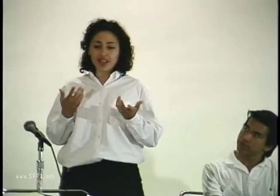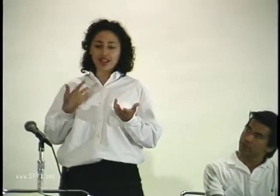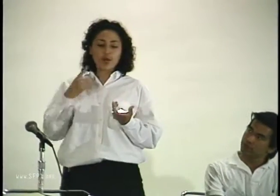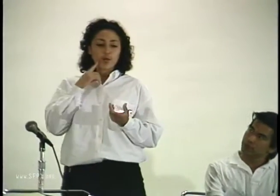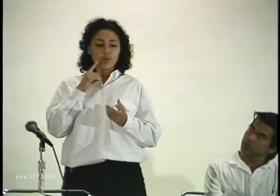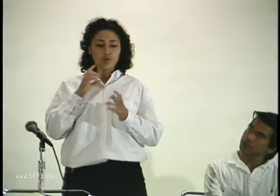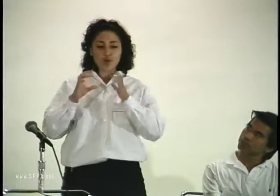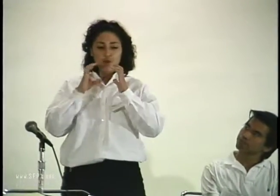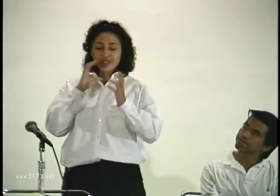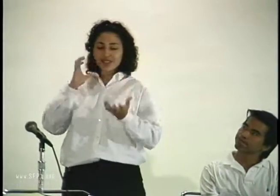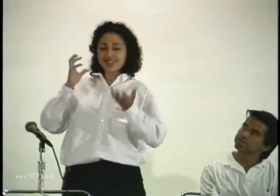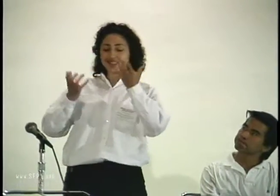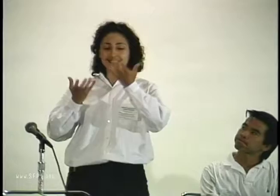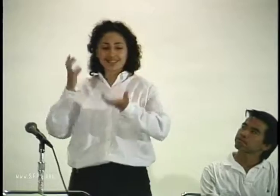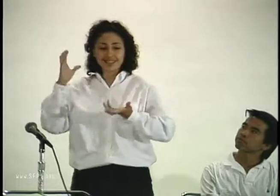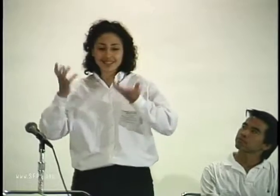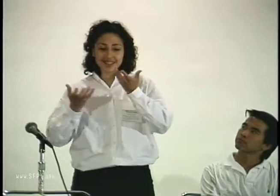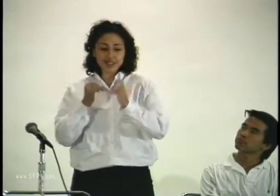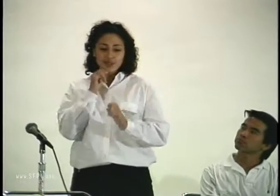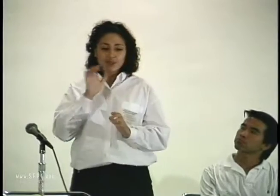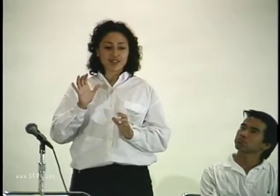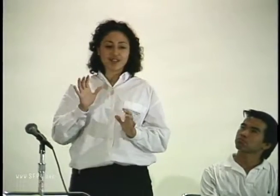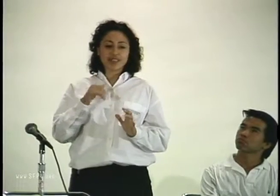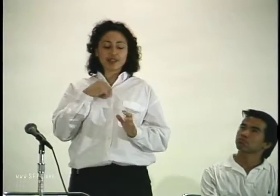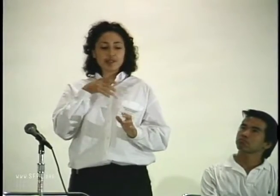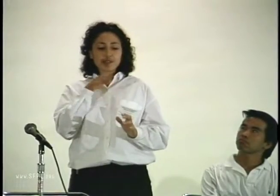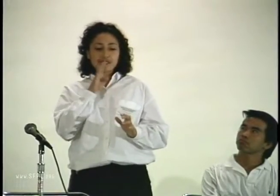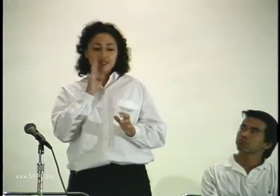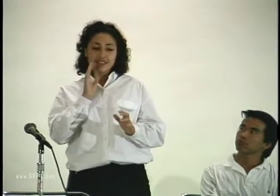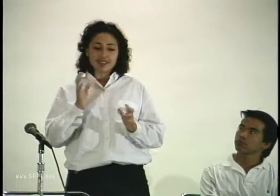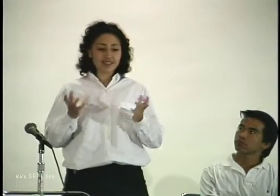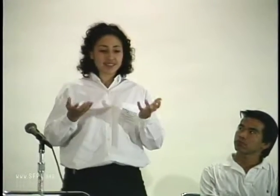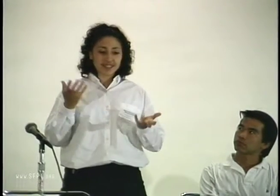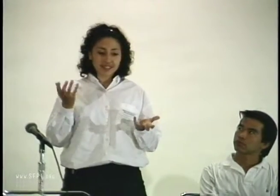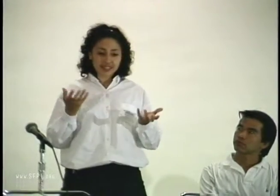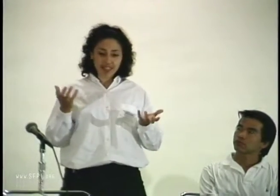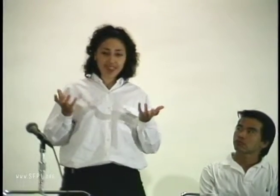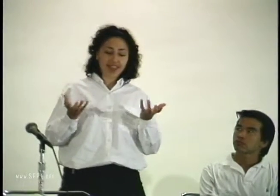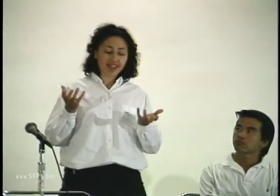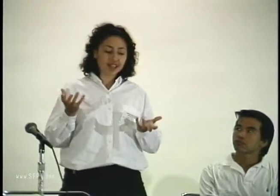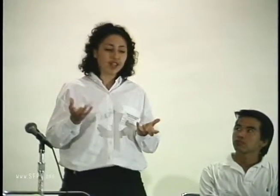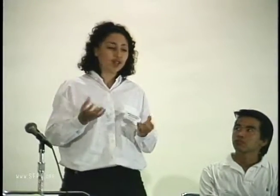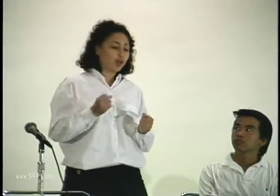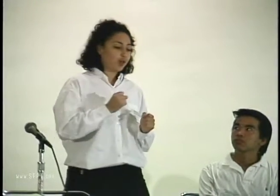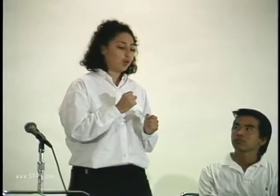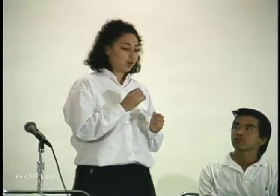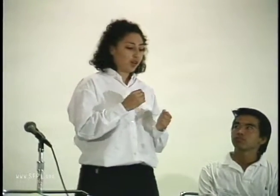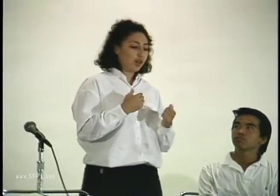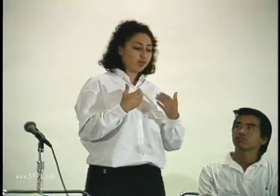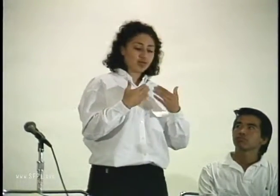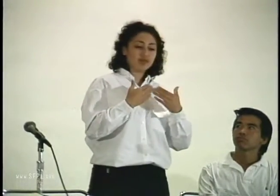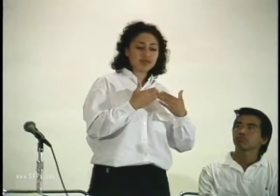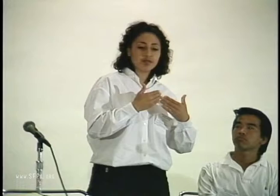but then when we look at the hearing communication, it's not so terrific. It's frustrating for me. So